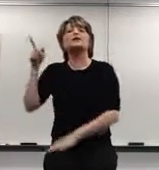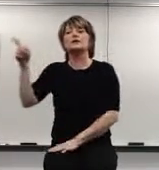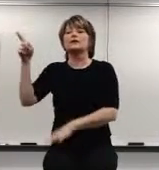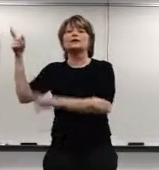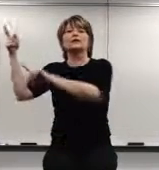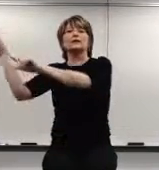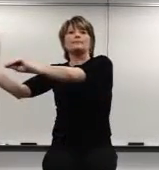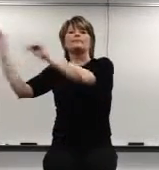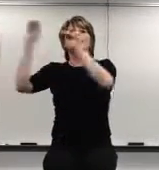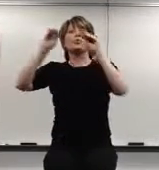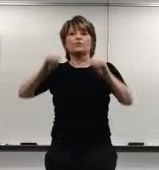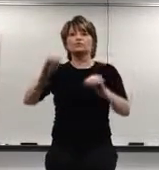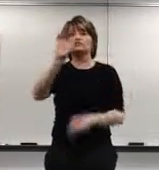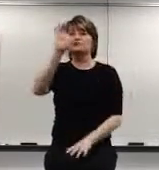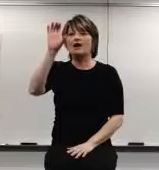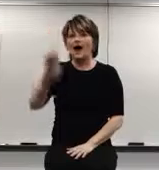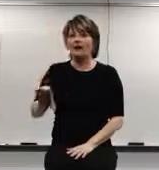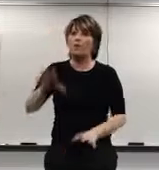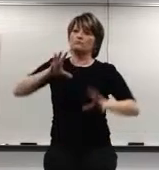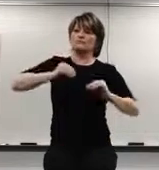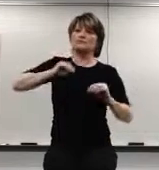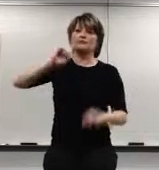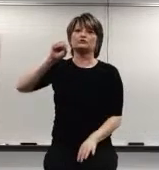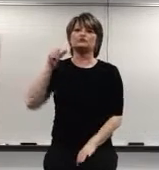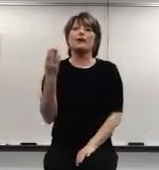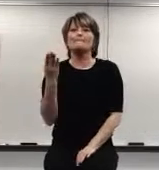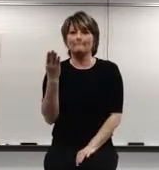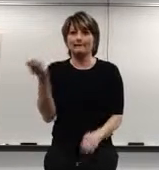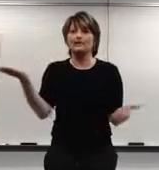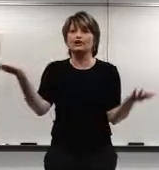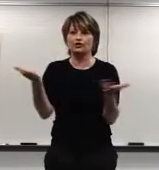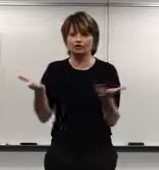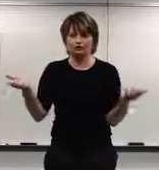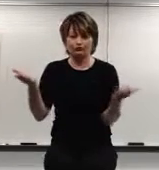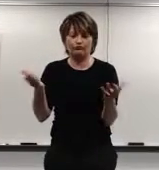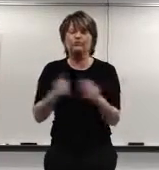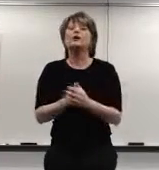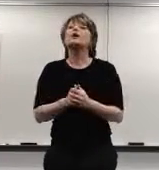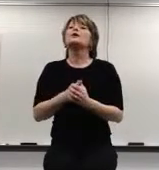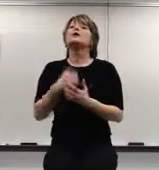So he graduated and moved to Chicago and accepted a job here.